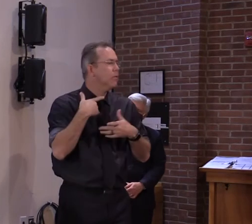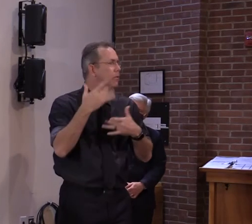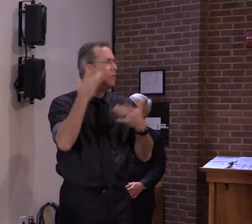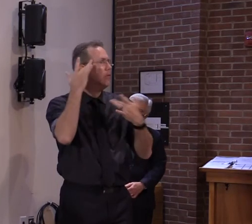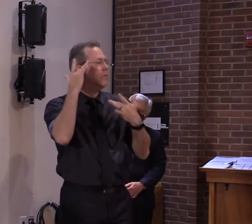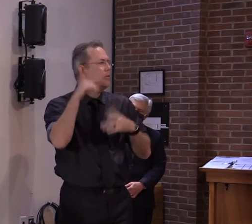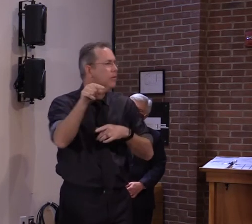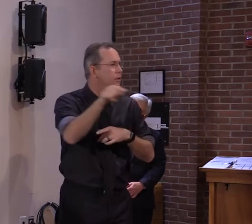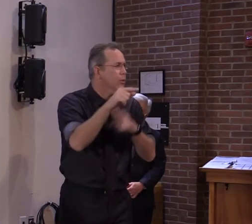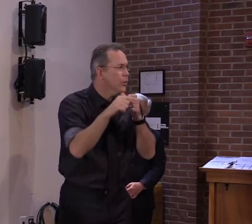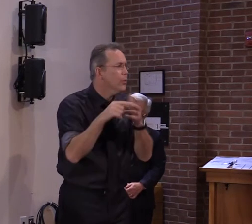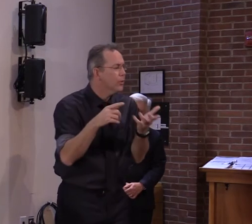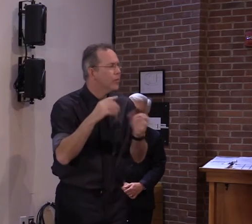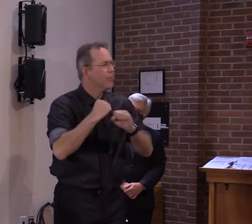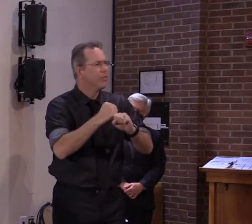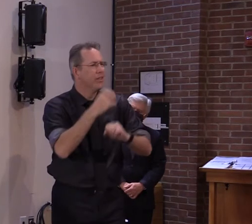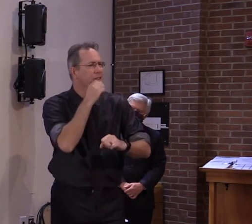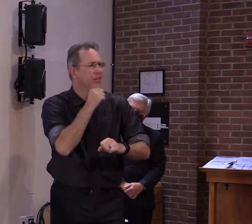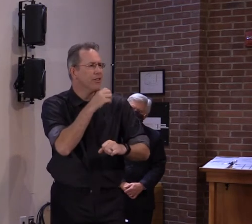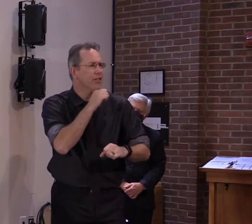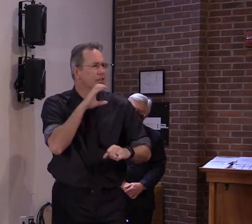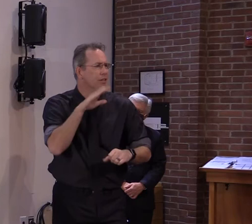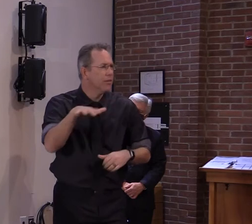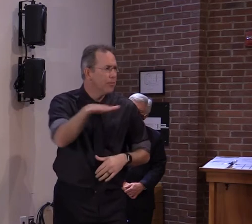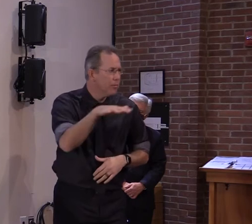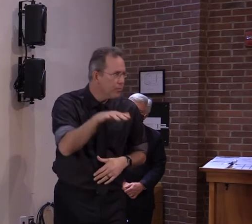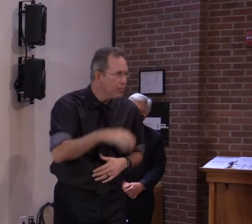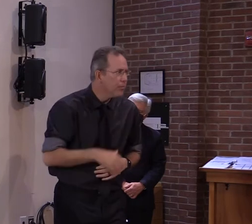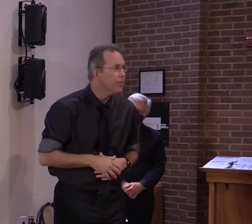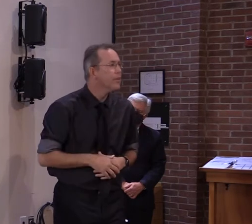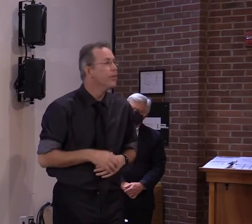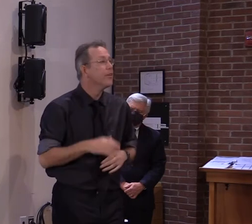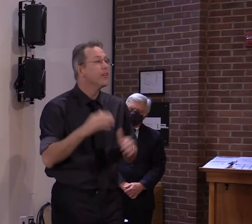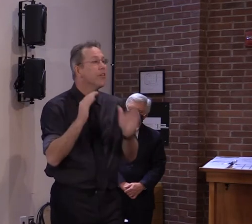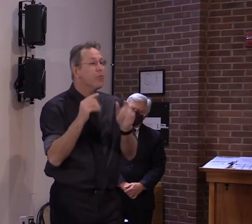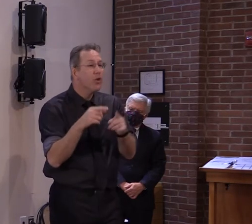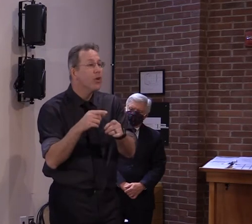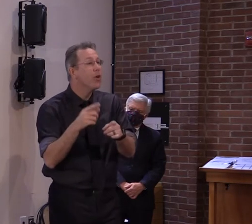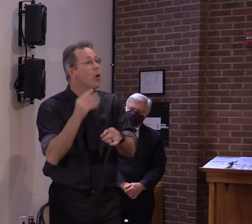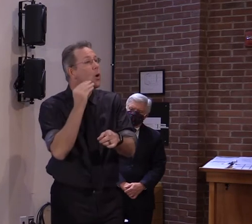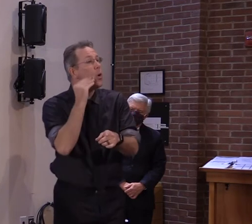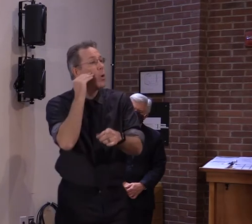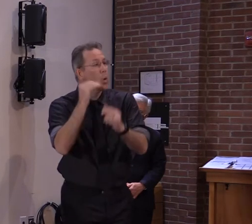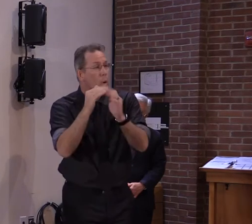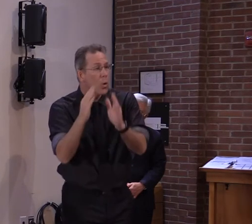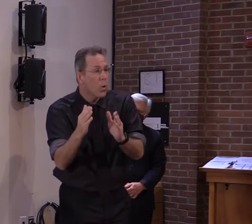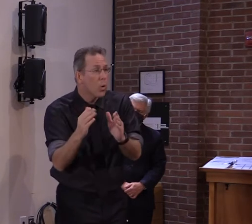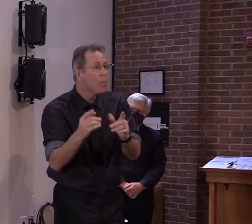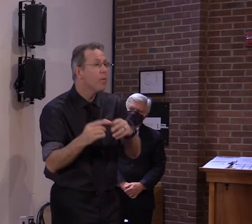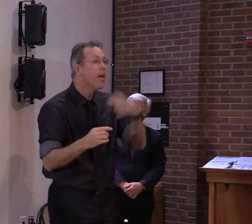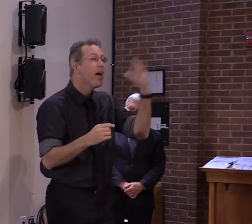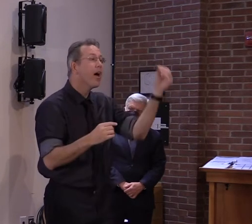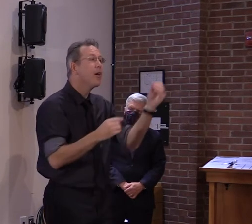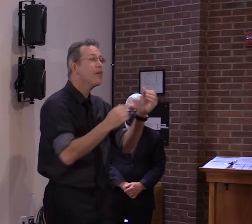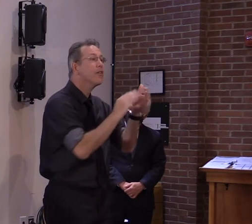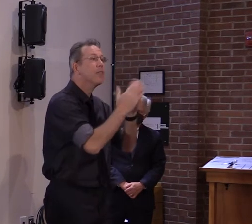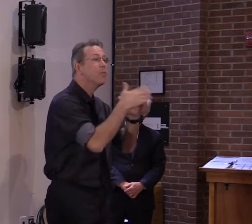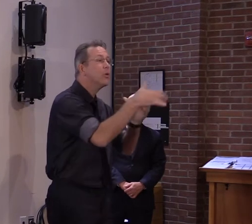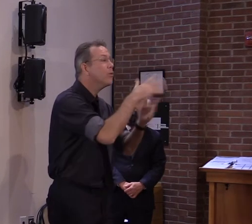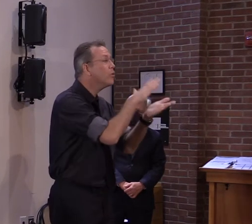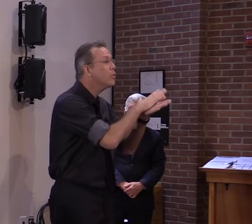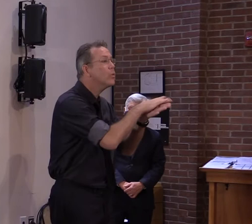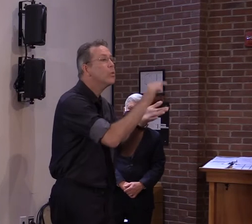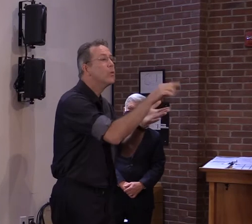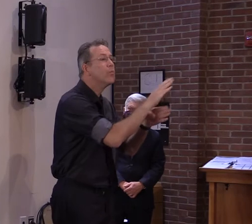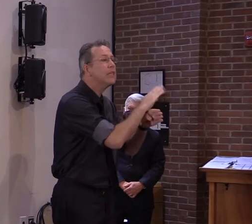and where there is guidance provided, and very specific guidance to ensure that social distancing and masking